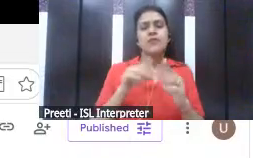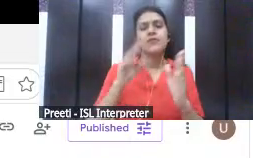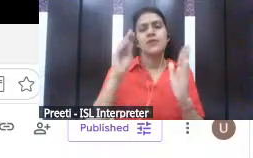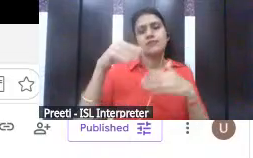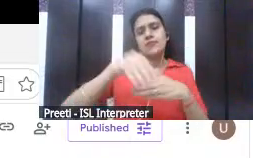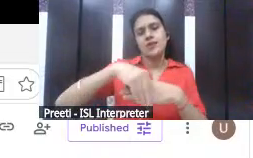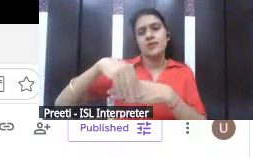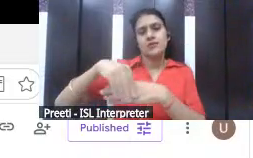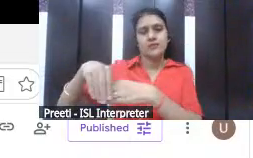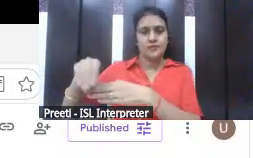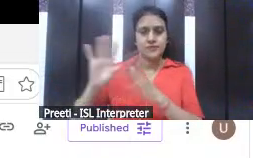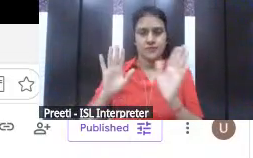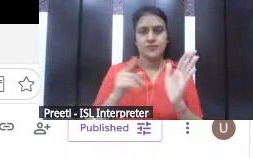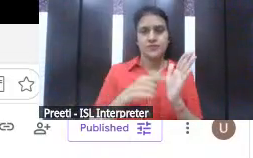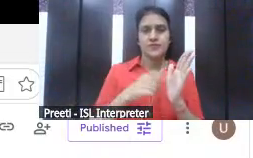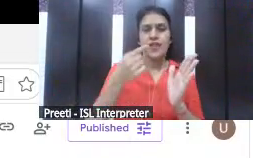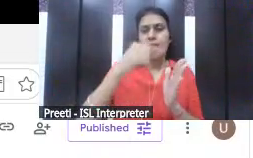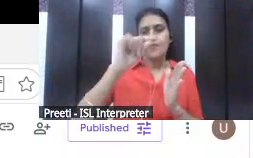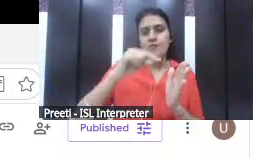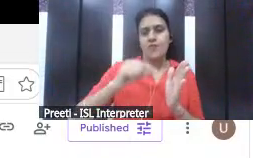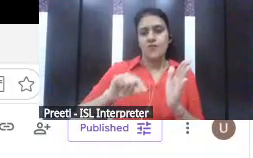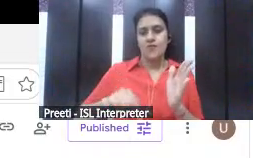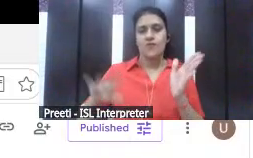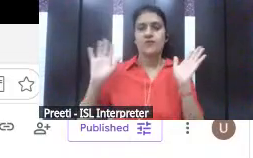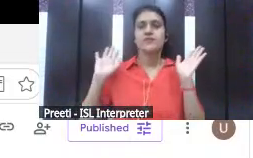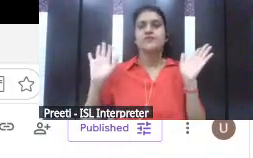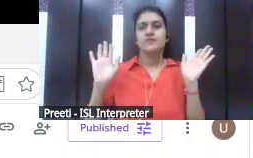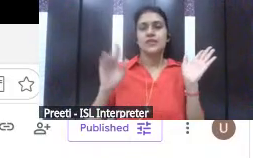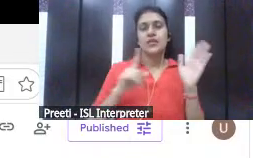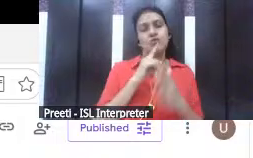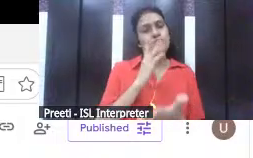our internal evaluation process,